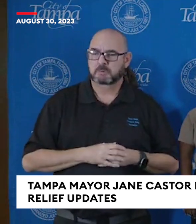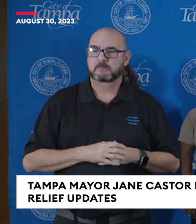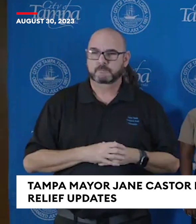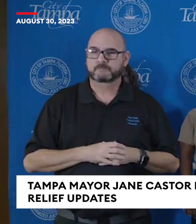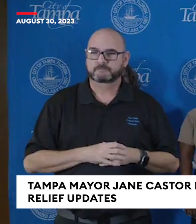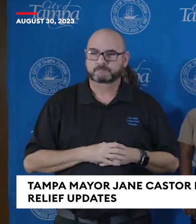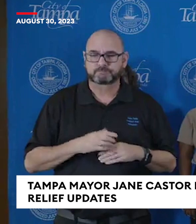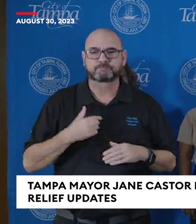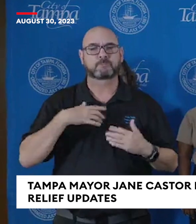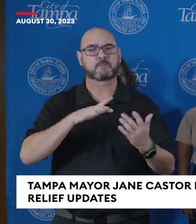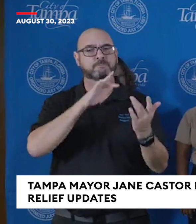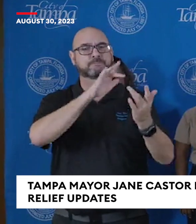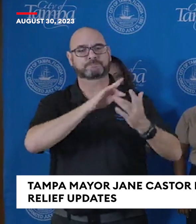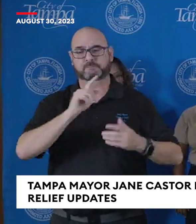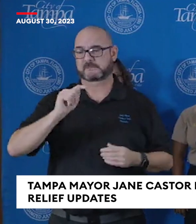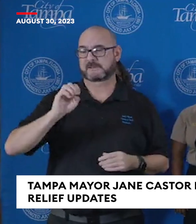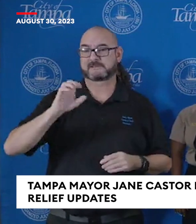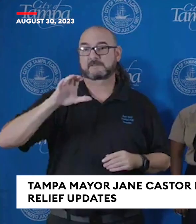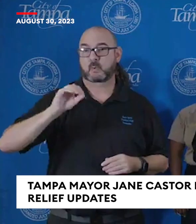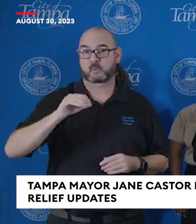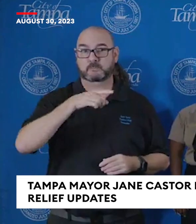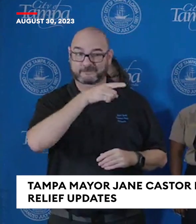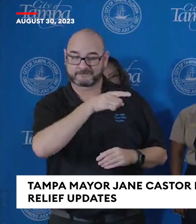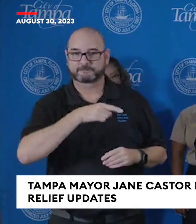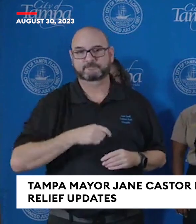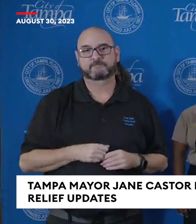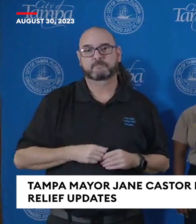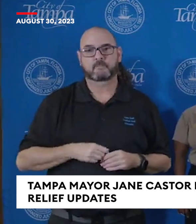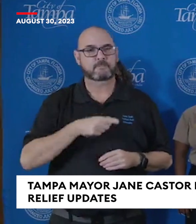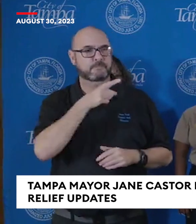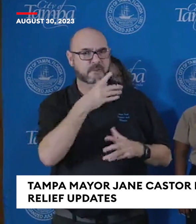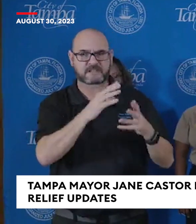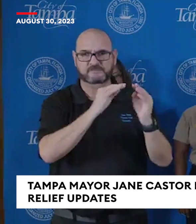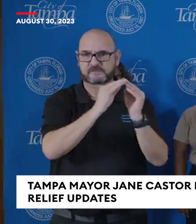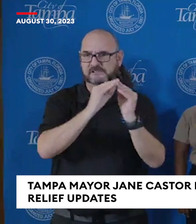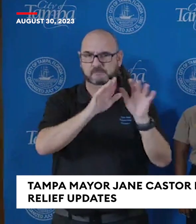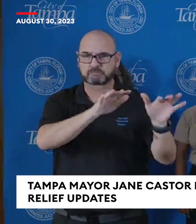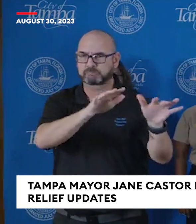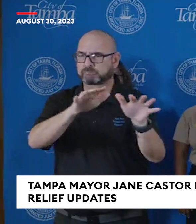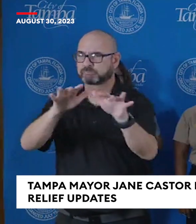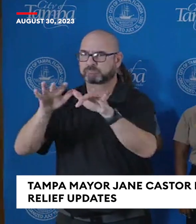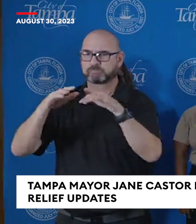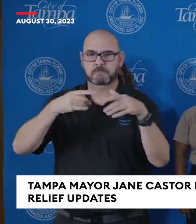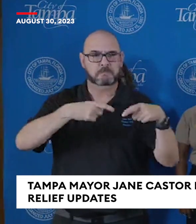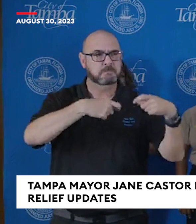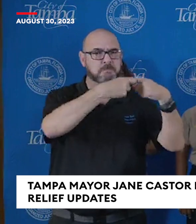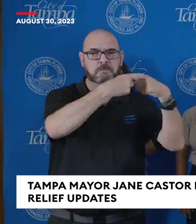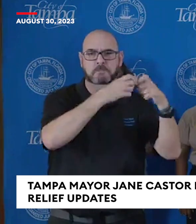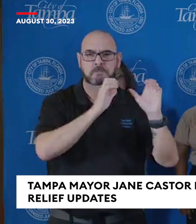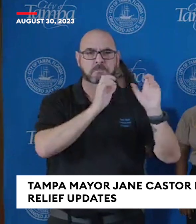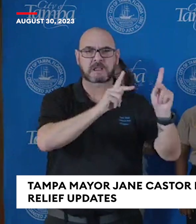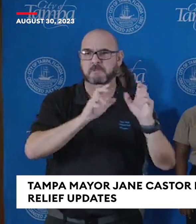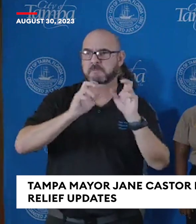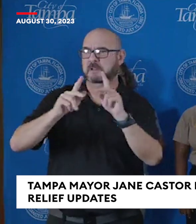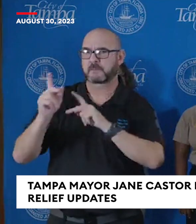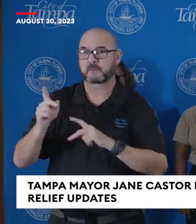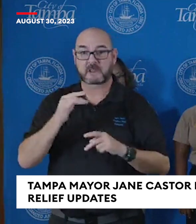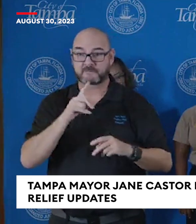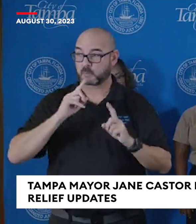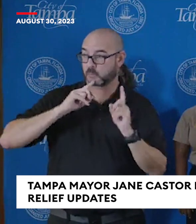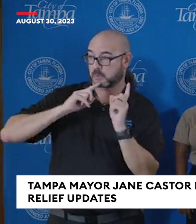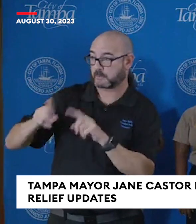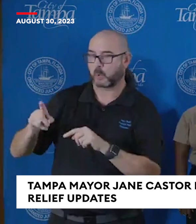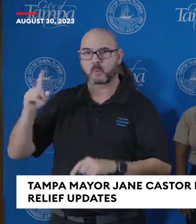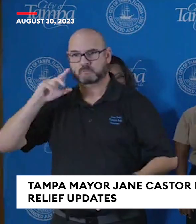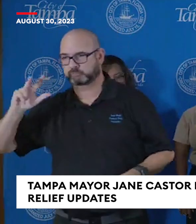TECO, and they are fixing the outages as quickly as they're being reported, so no widespread power